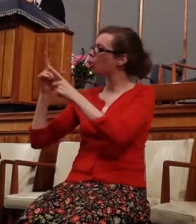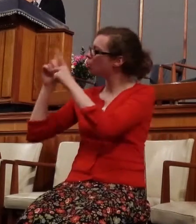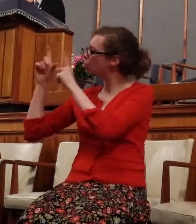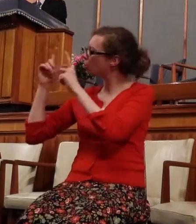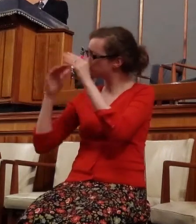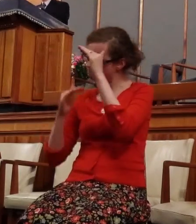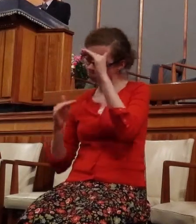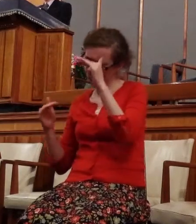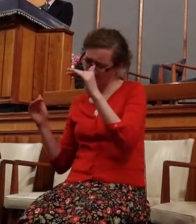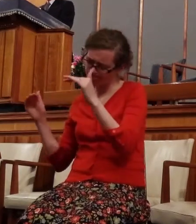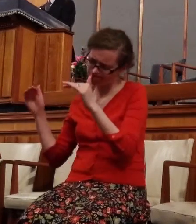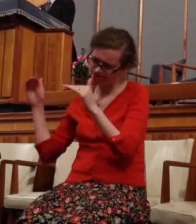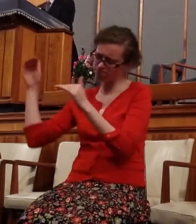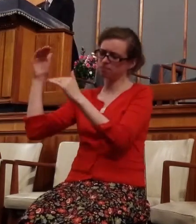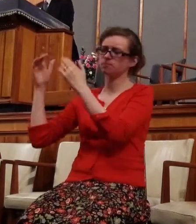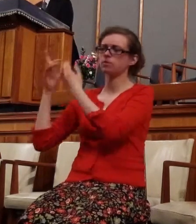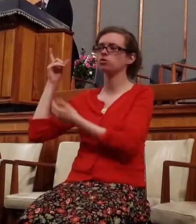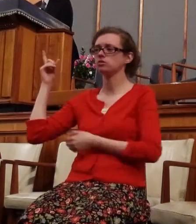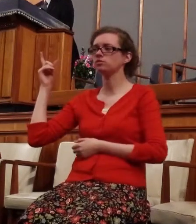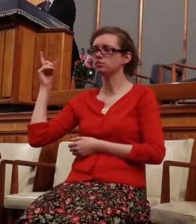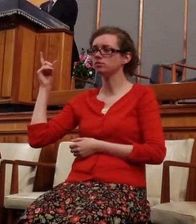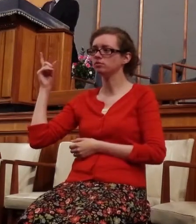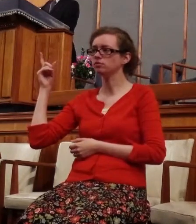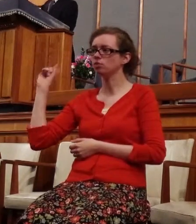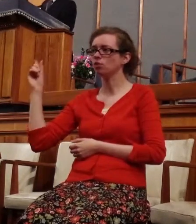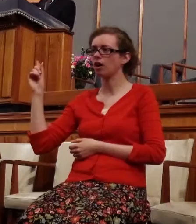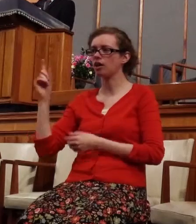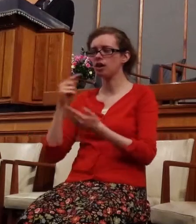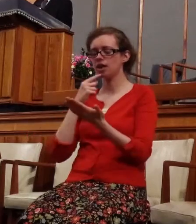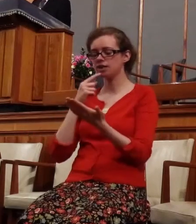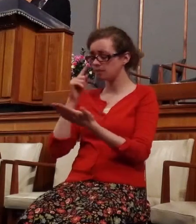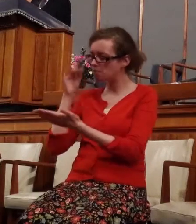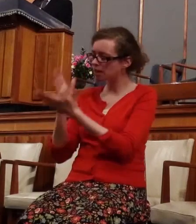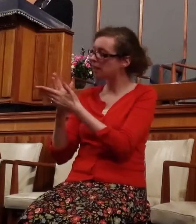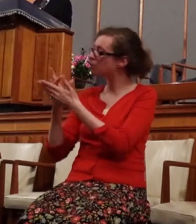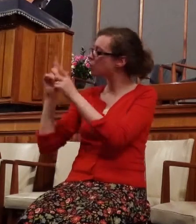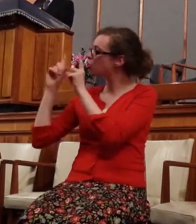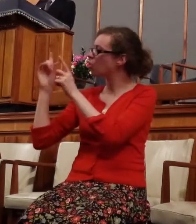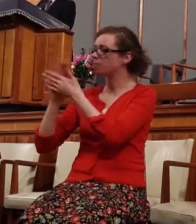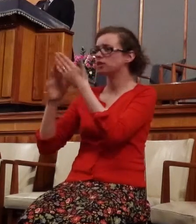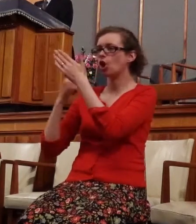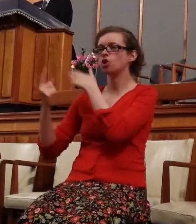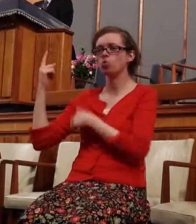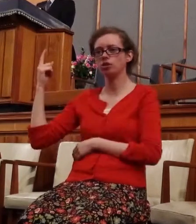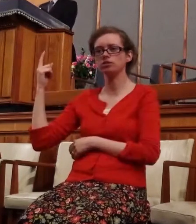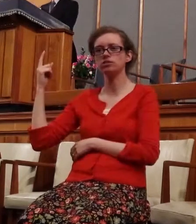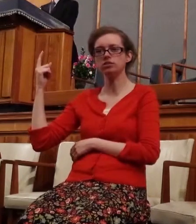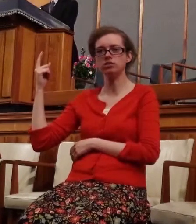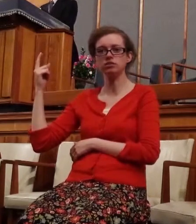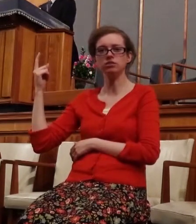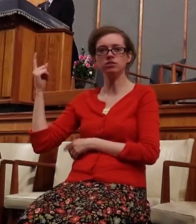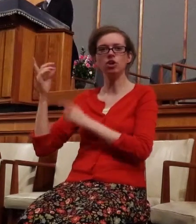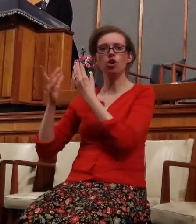kings of kings. That's the meaning. Believe in whom? On the Lord, the only Lord, God, who has created